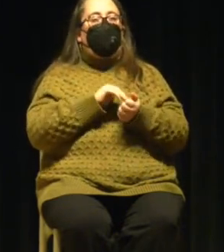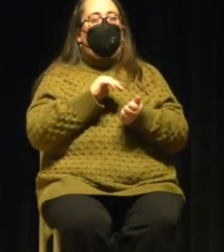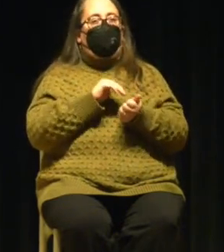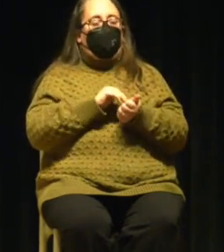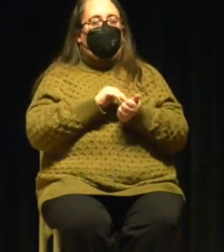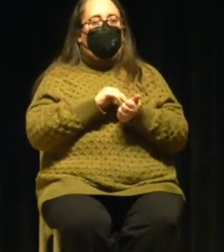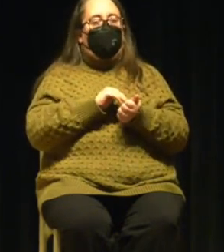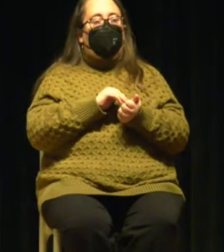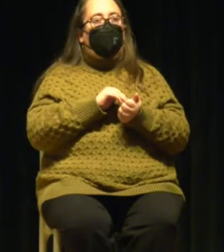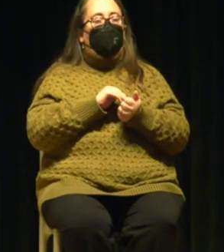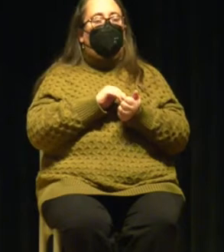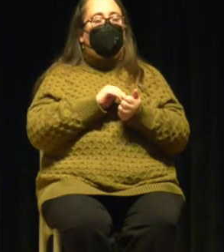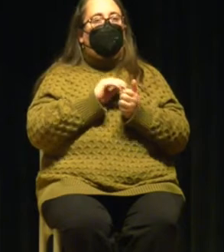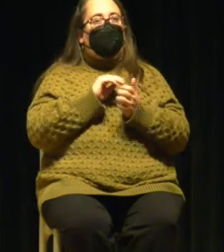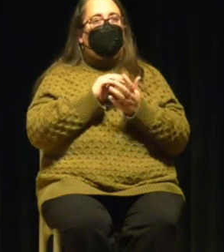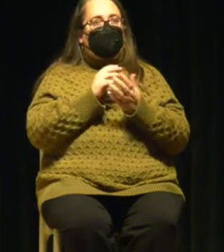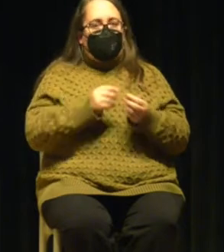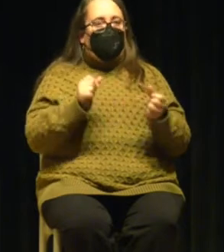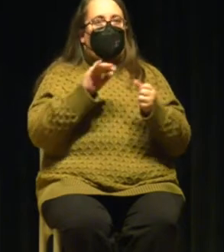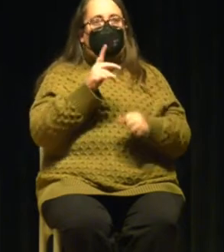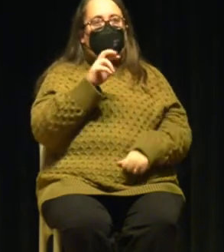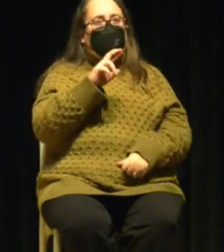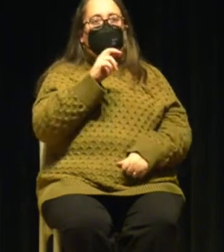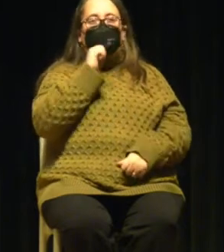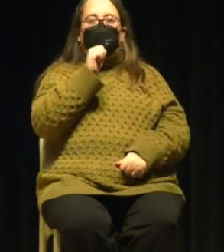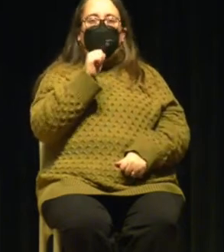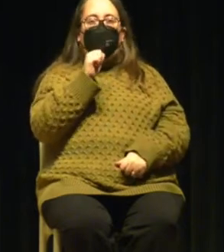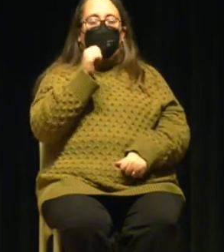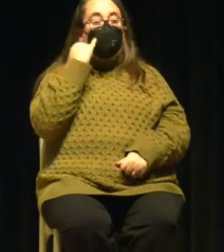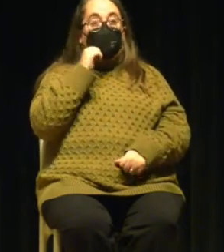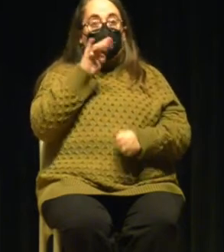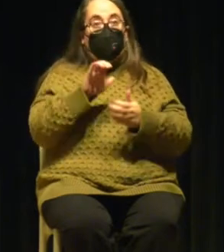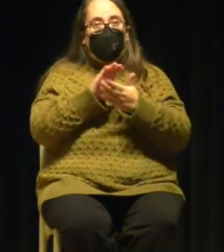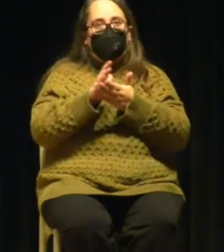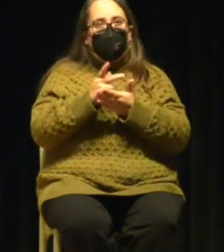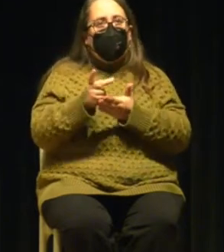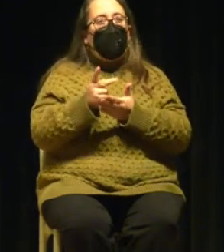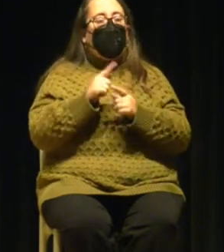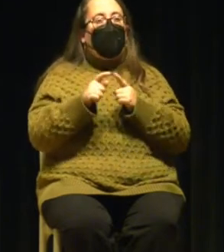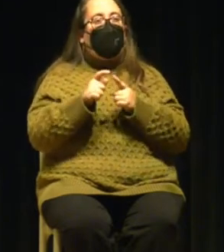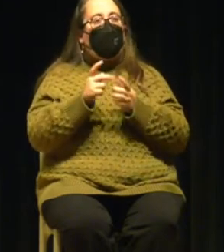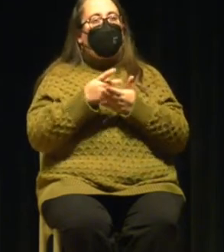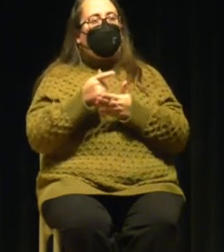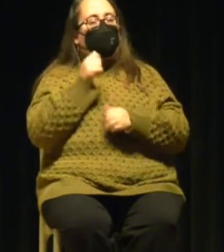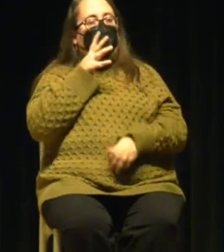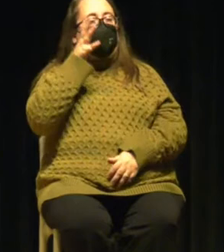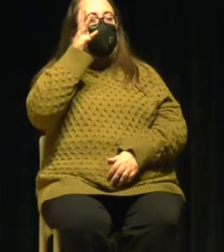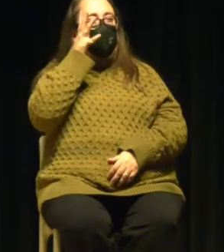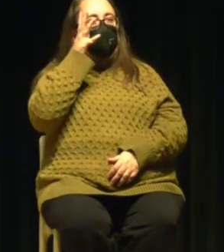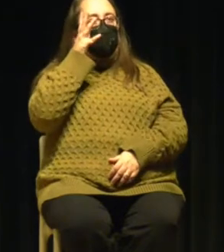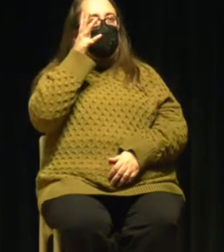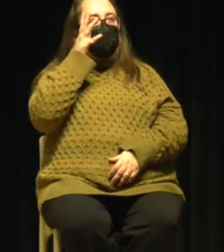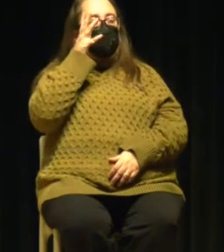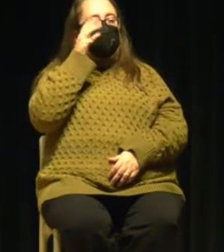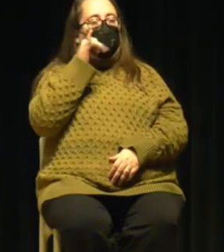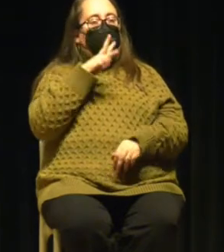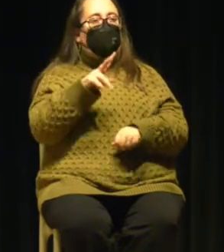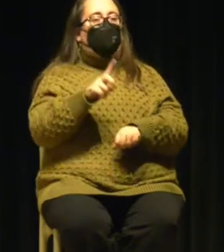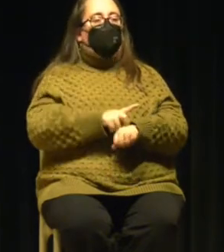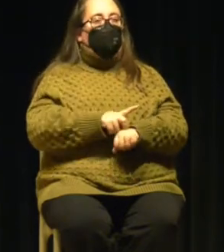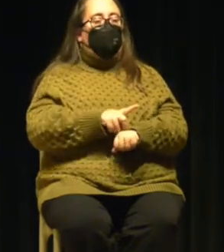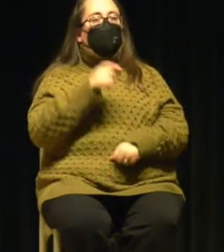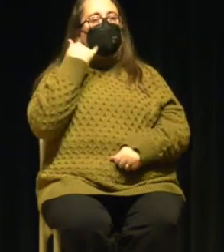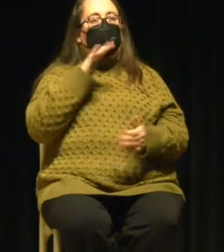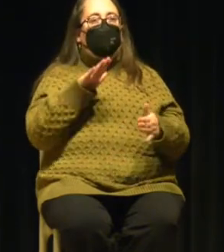but if you haven't gotten married, it's not even so much that it's your failure, it's the failure of the parents. Yeah. Like this is a sacrosanct duty. And